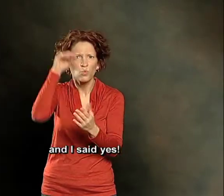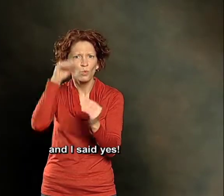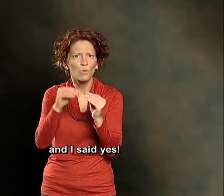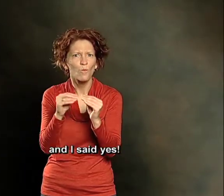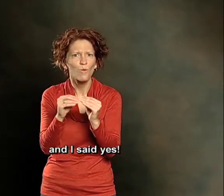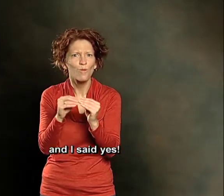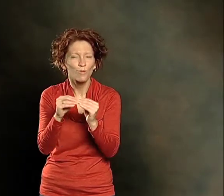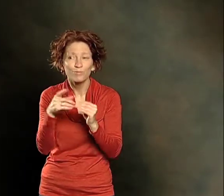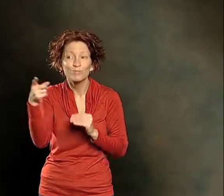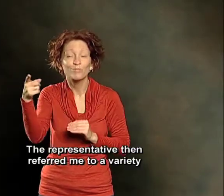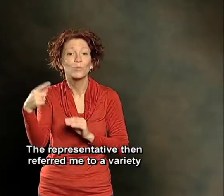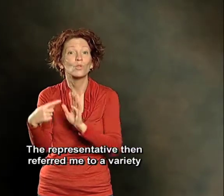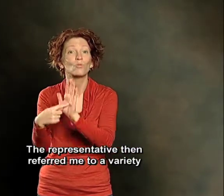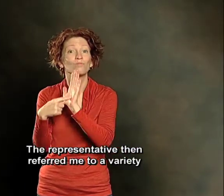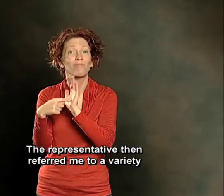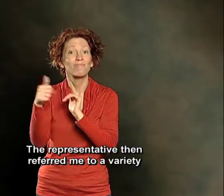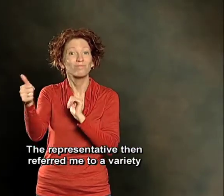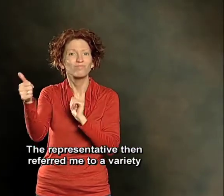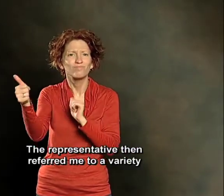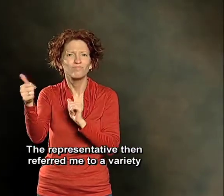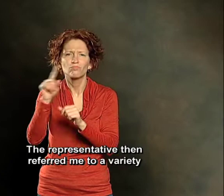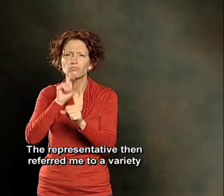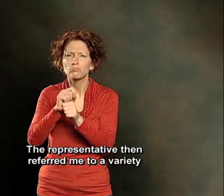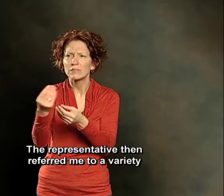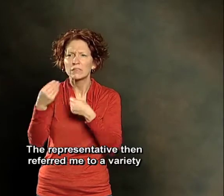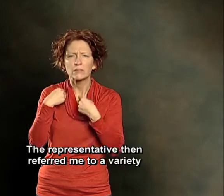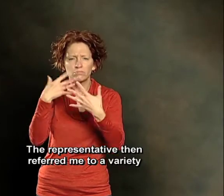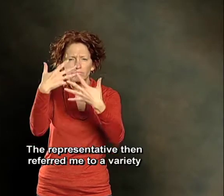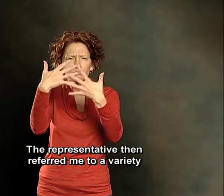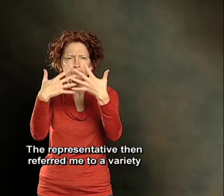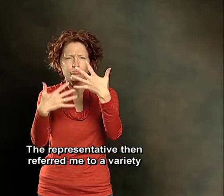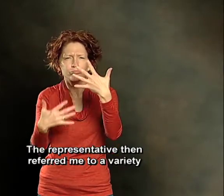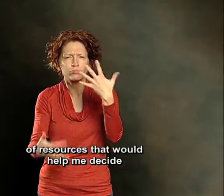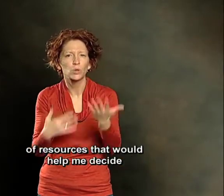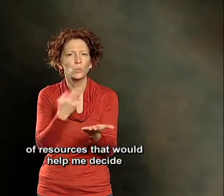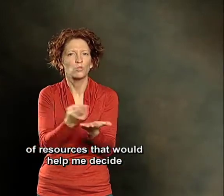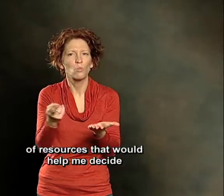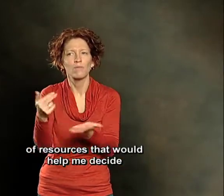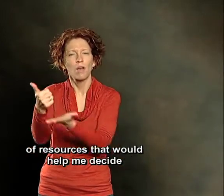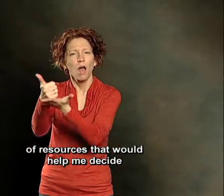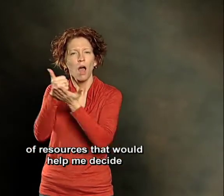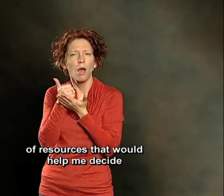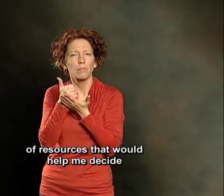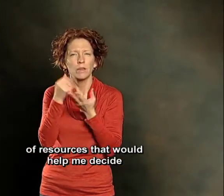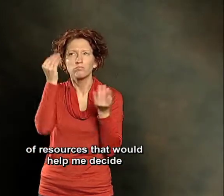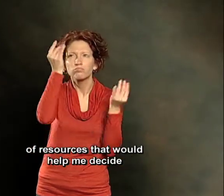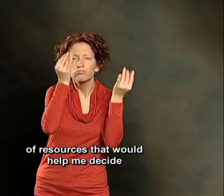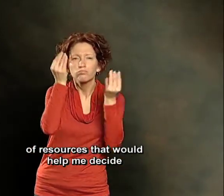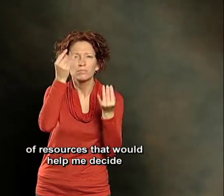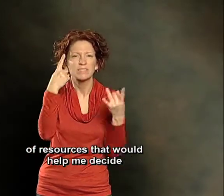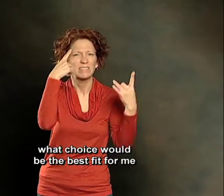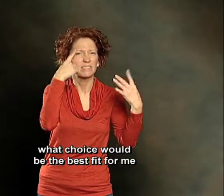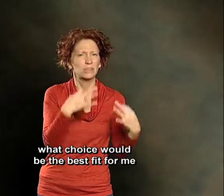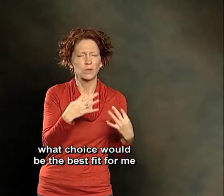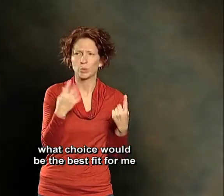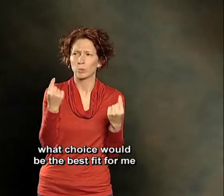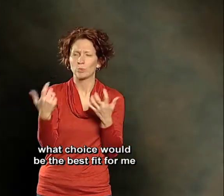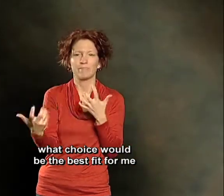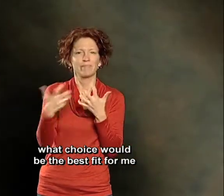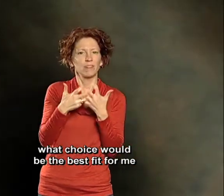said yes. The representative then referred me to a variety of resources that would help me decide what choice would be the